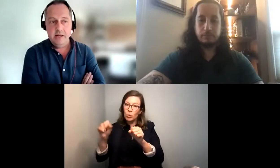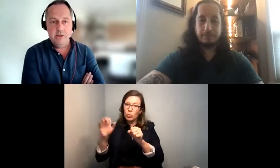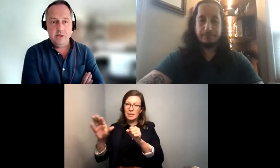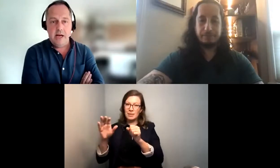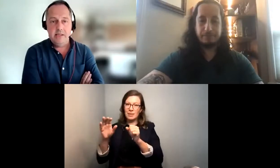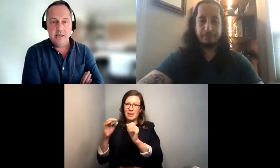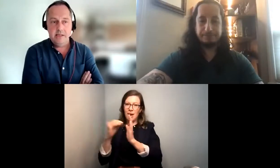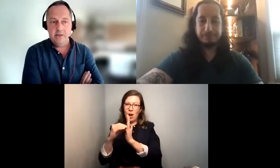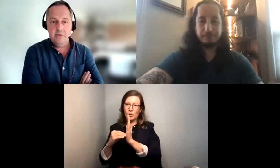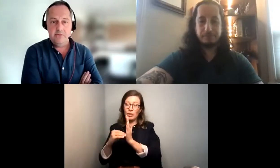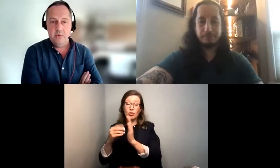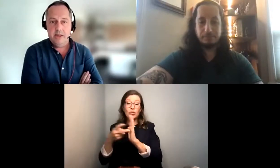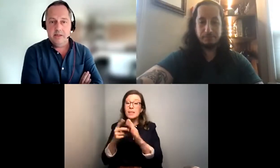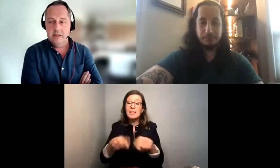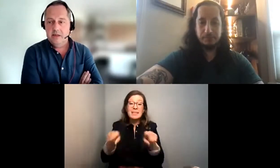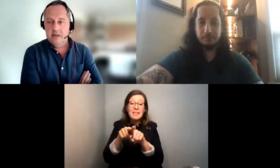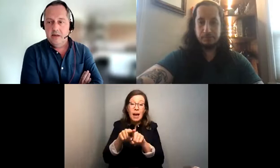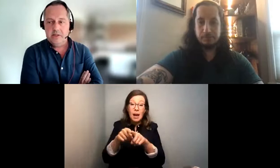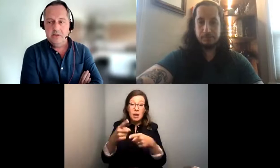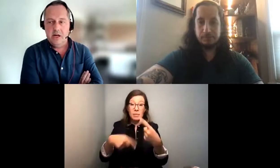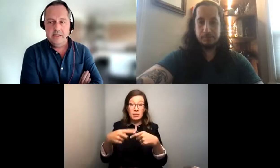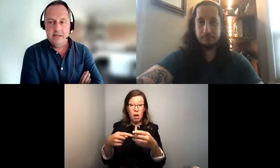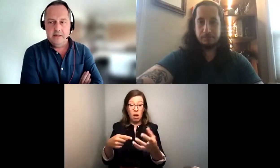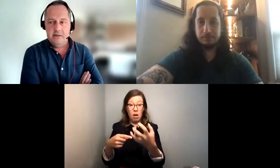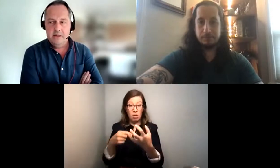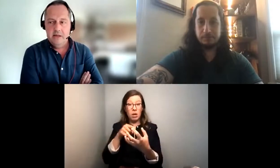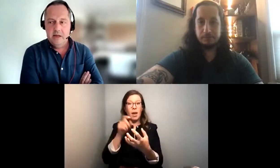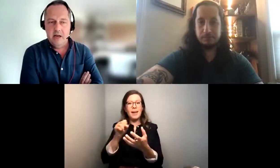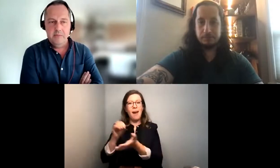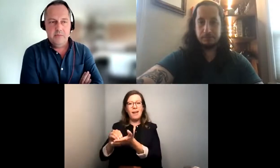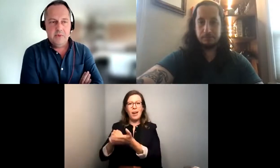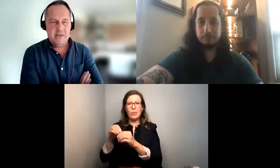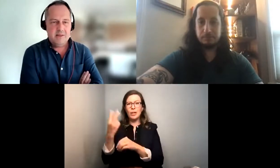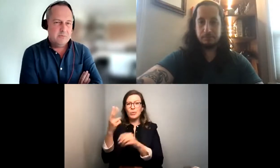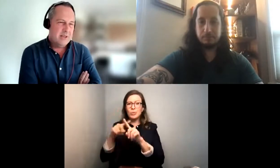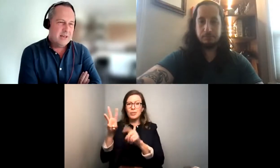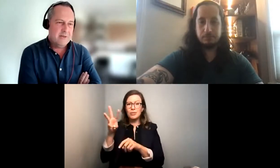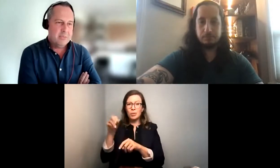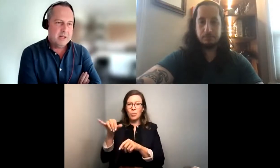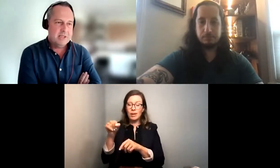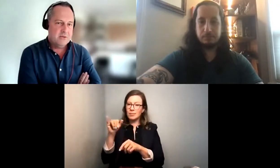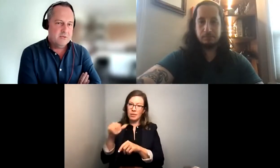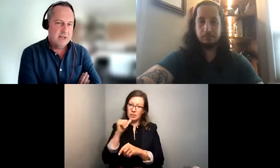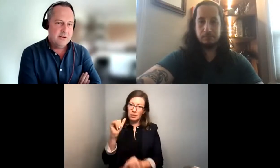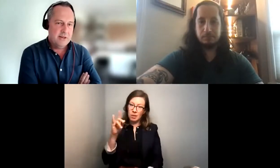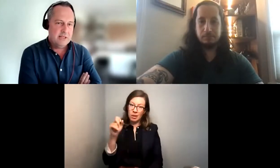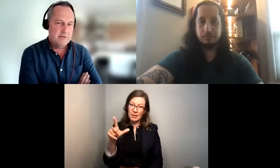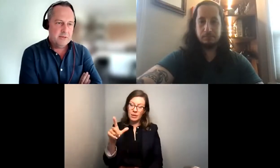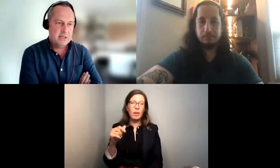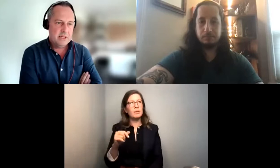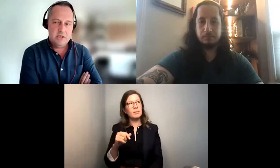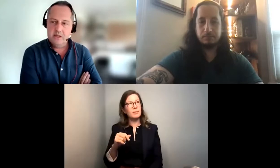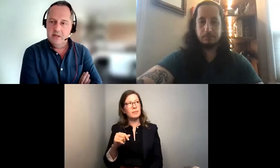sign and you can annotate it in two different ways, and that's not ideal that kind of implies it's not really a